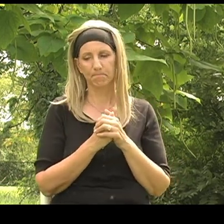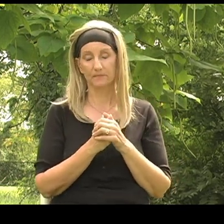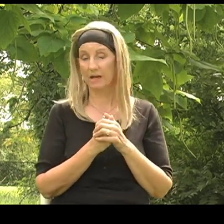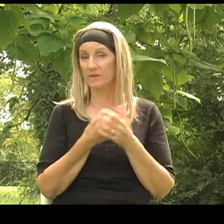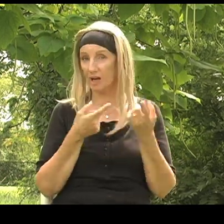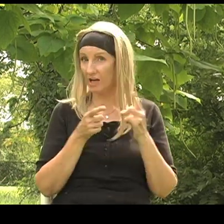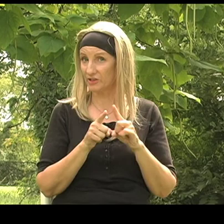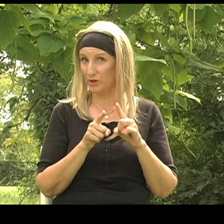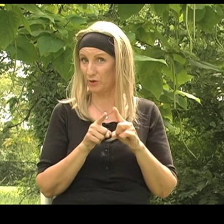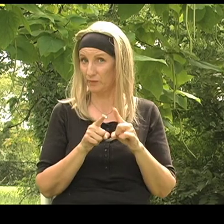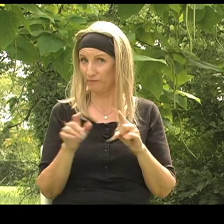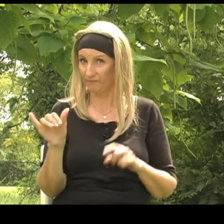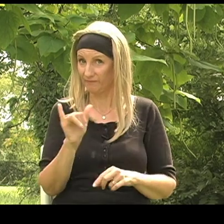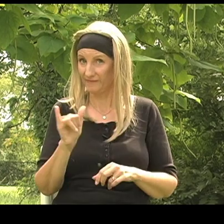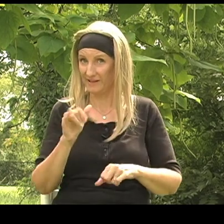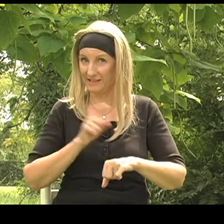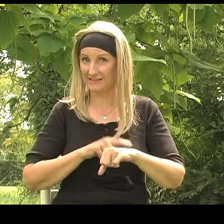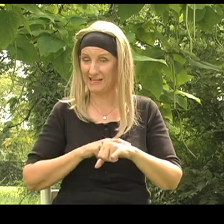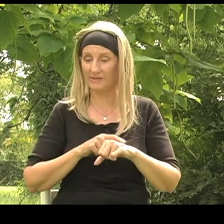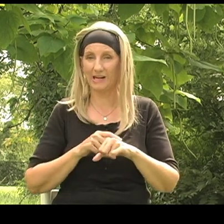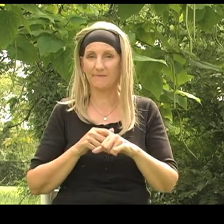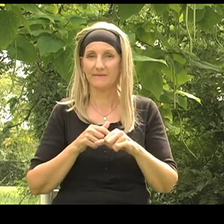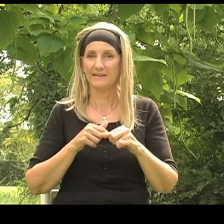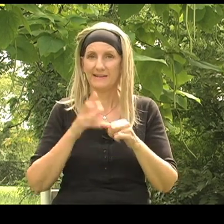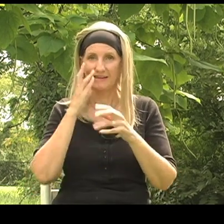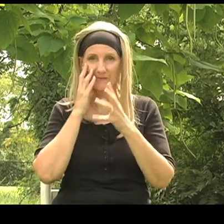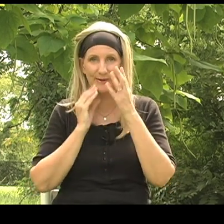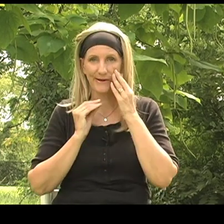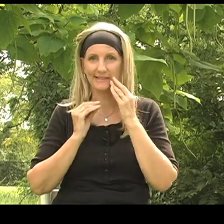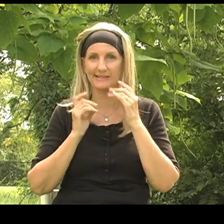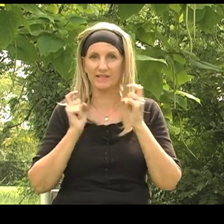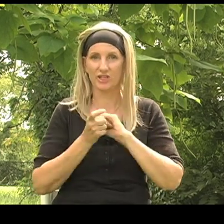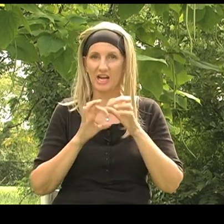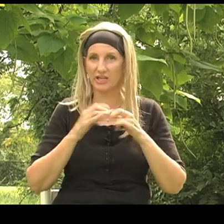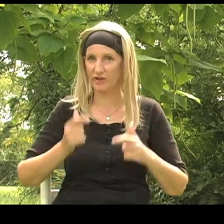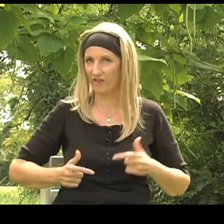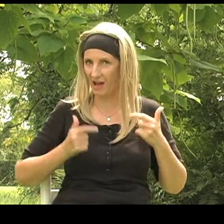I was also, at that same time, experiencing the change of life.